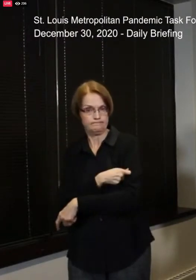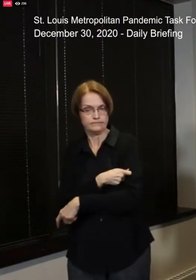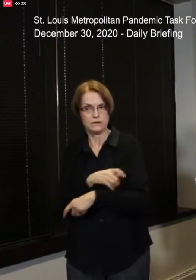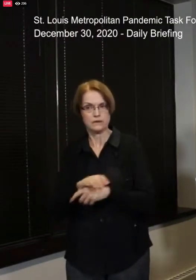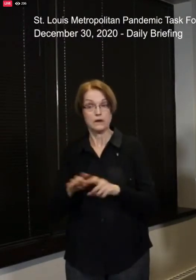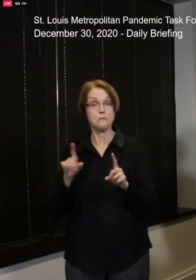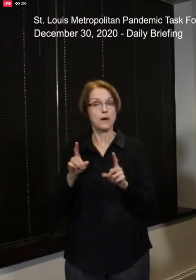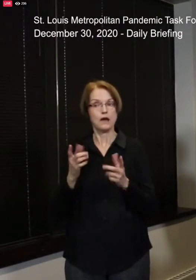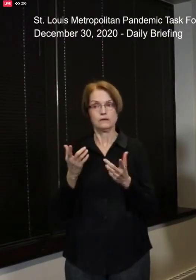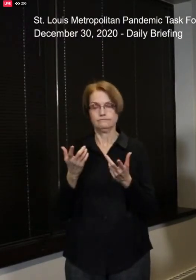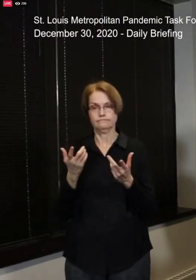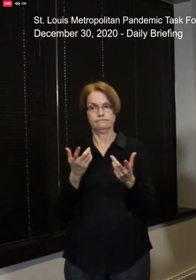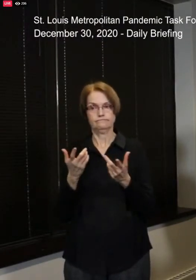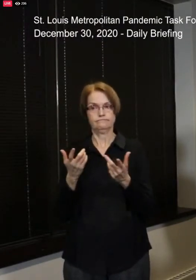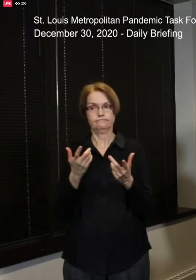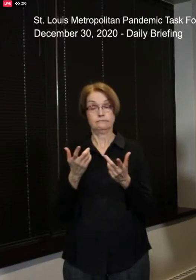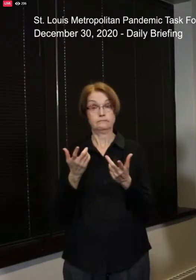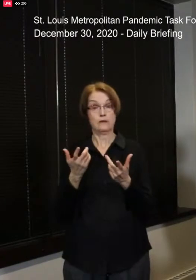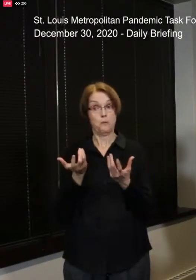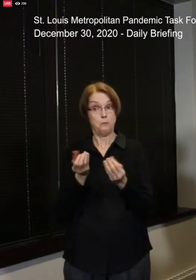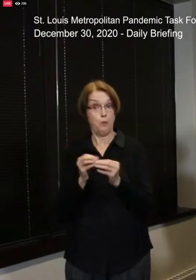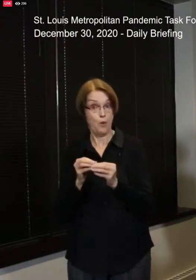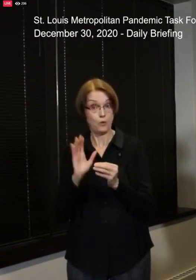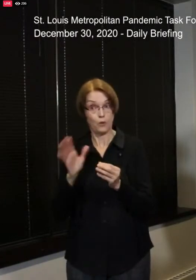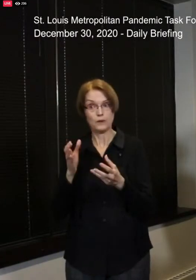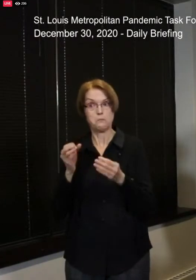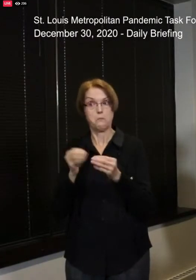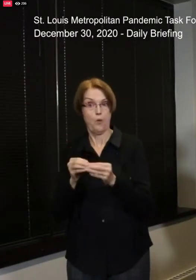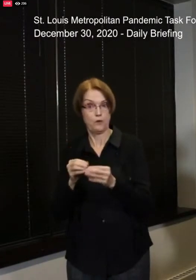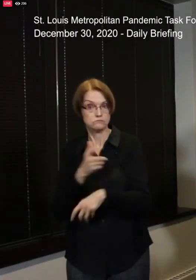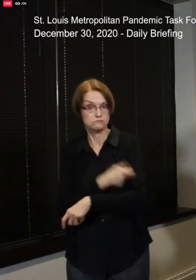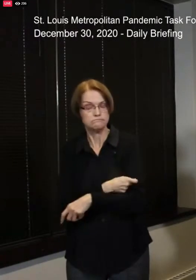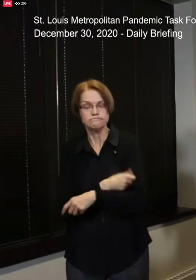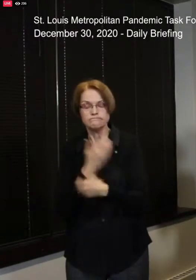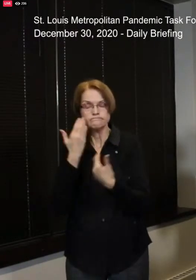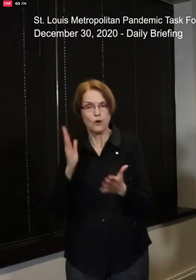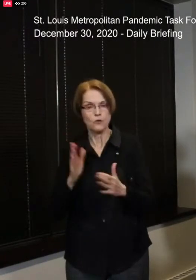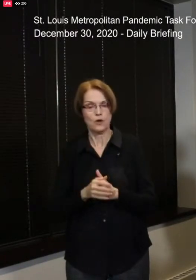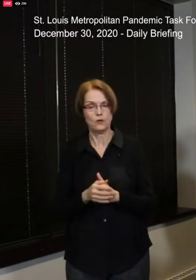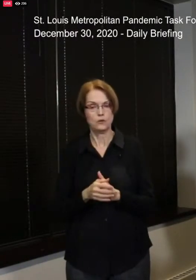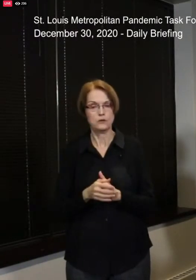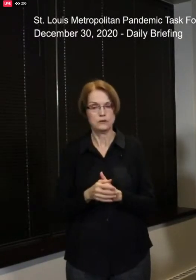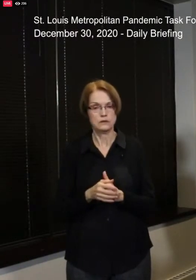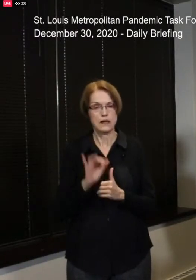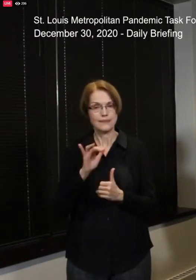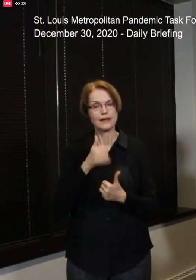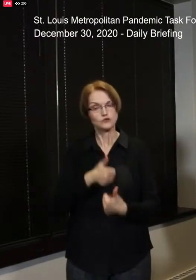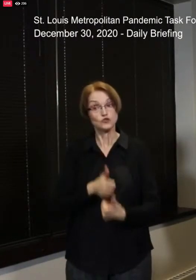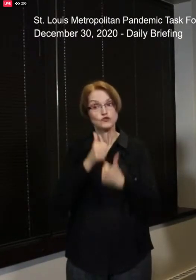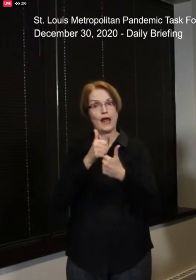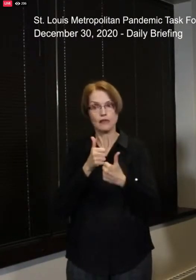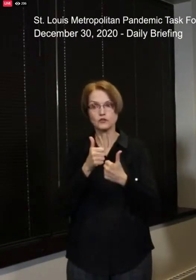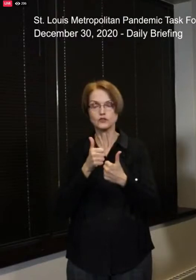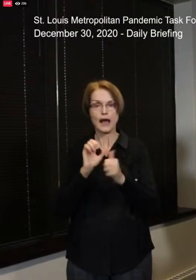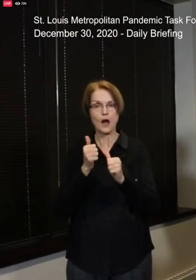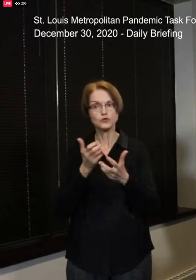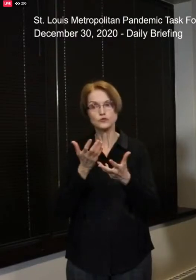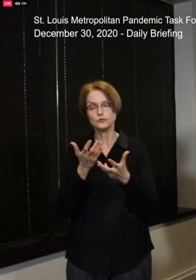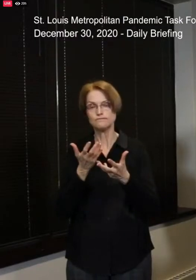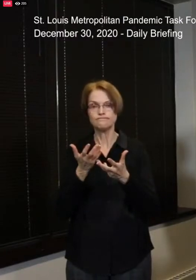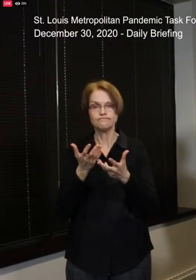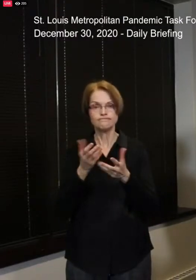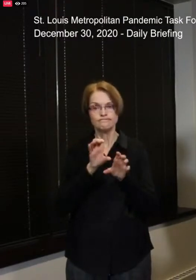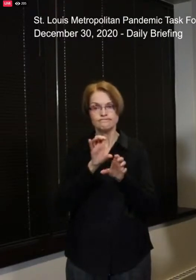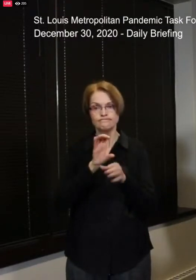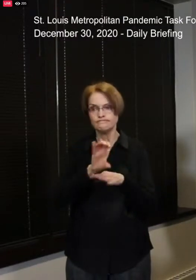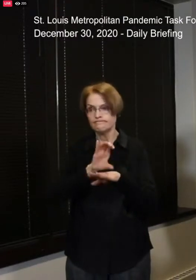unsure of what other doses we're going to be getting. So it's a very challenging logistics project. I think you have to remember